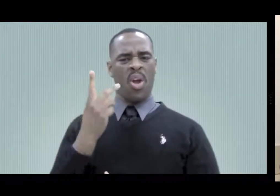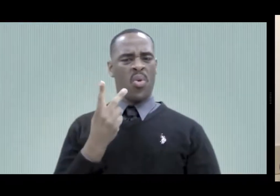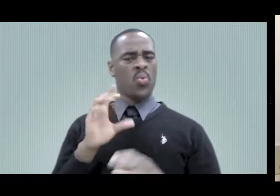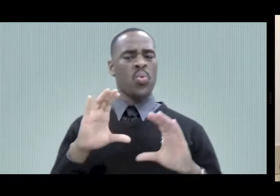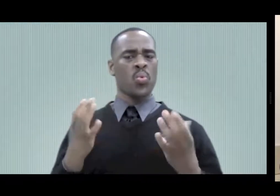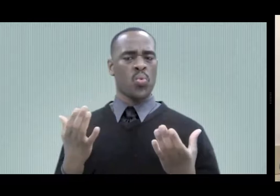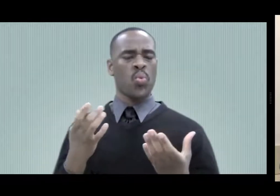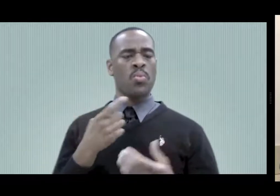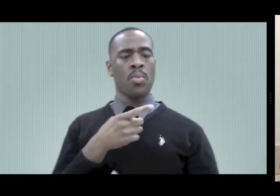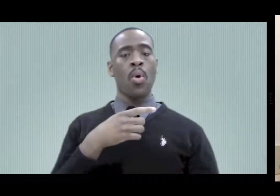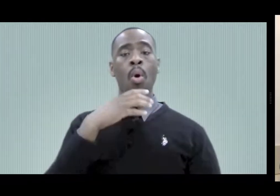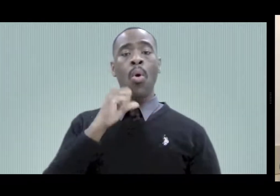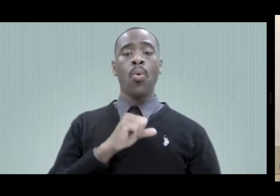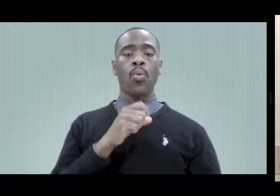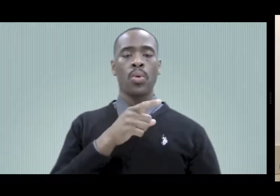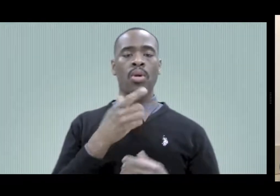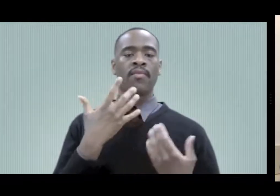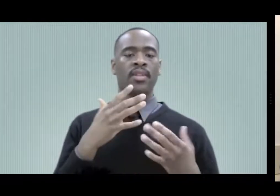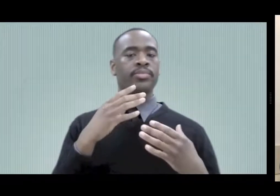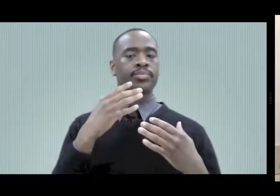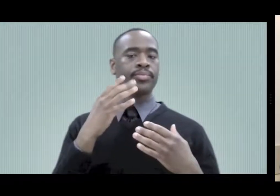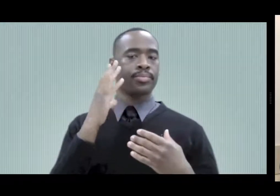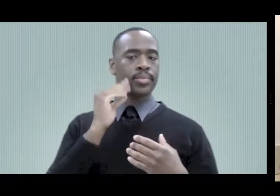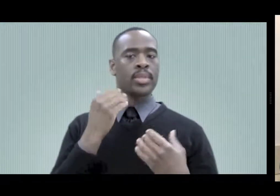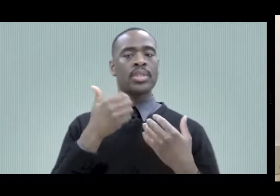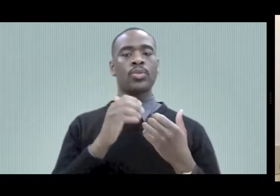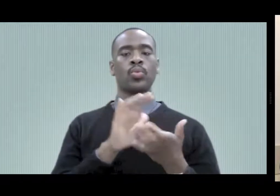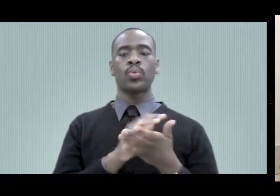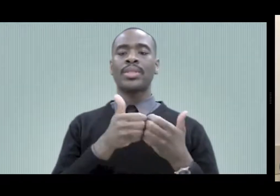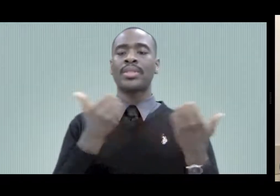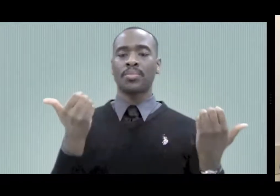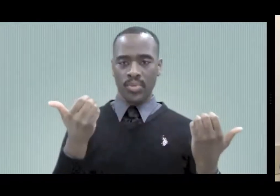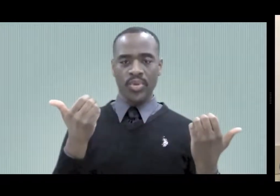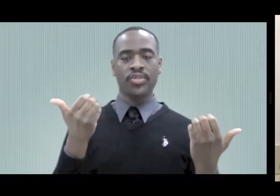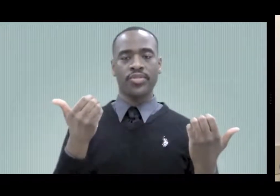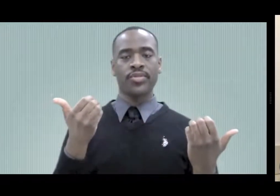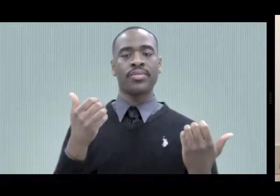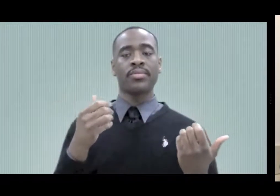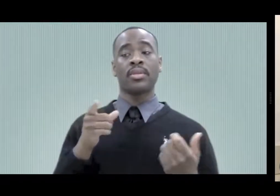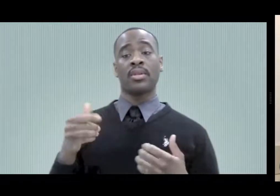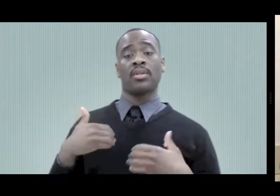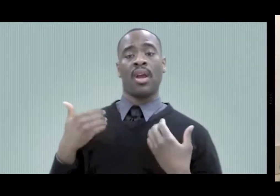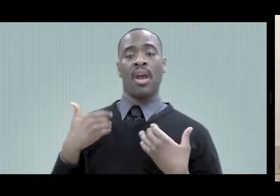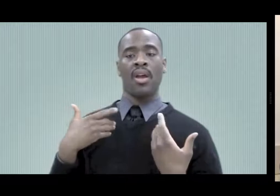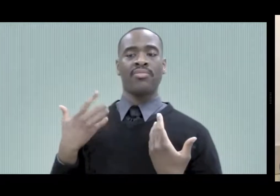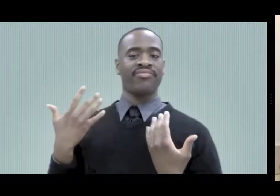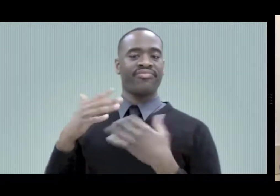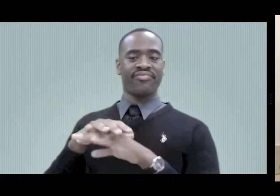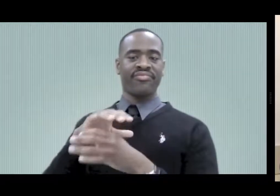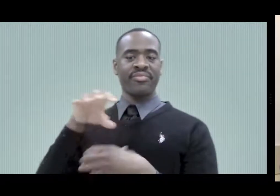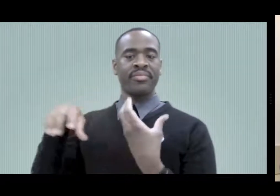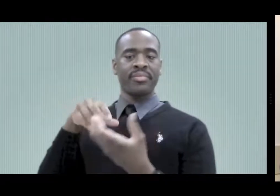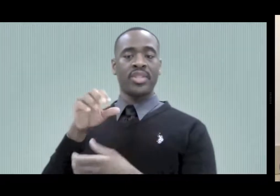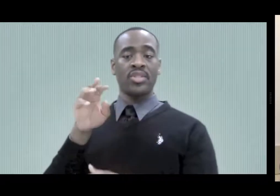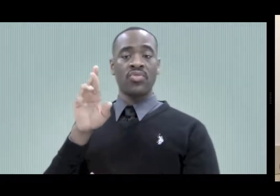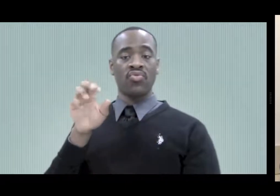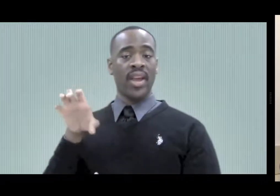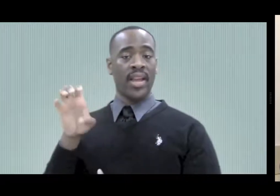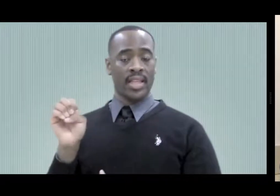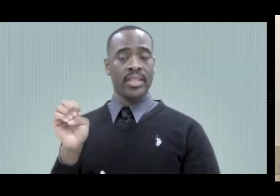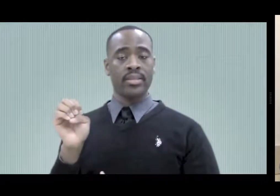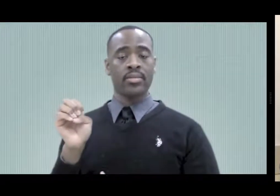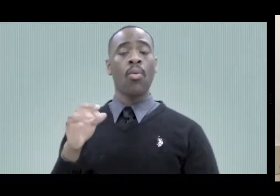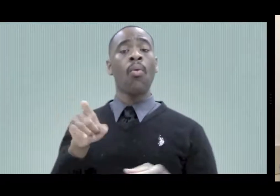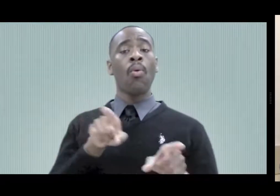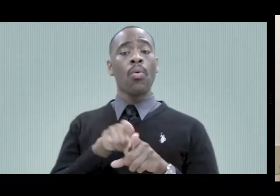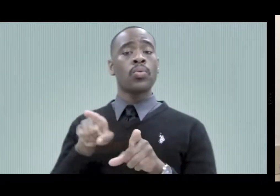We separated the research group into 2 different age groups, an older generation and a younger generation. So